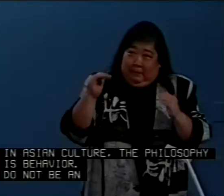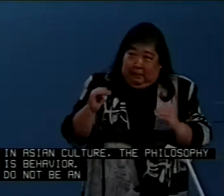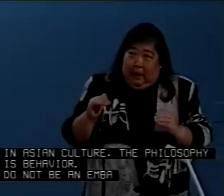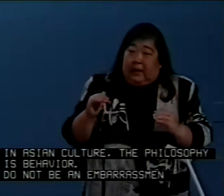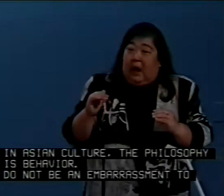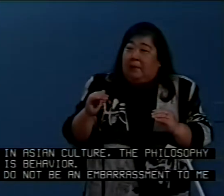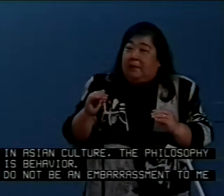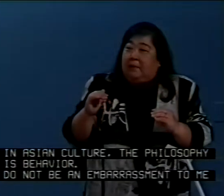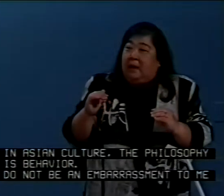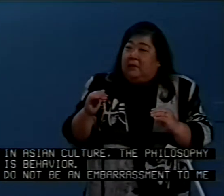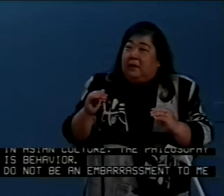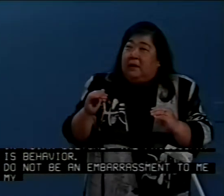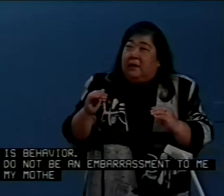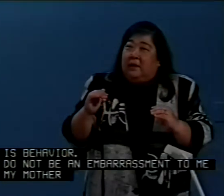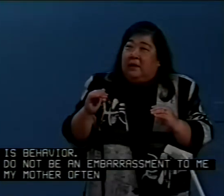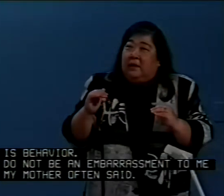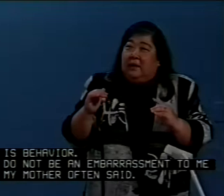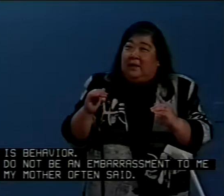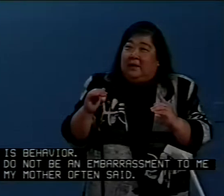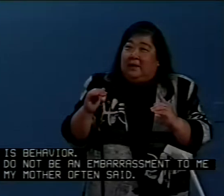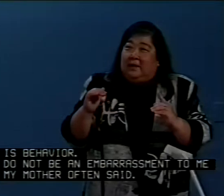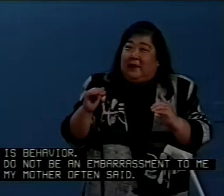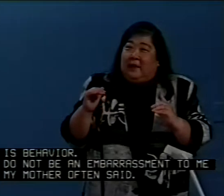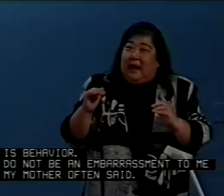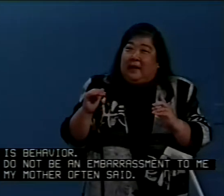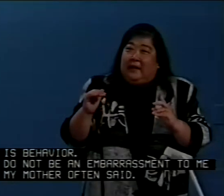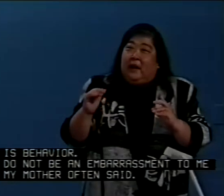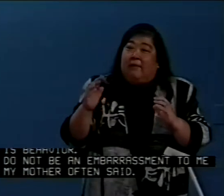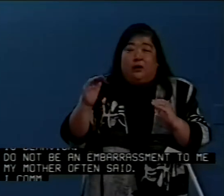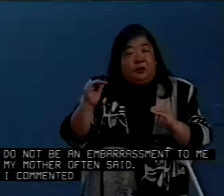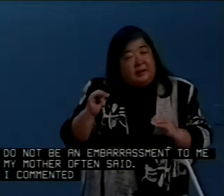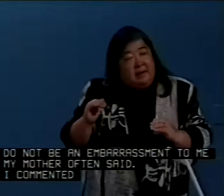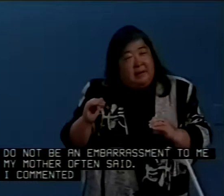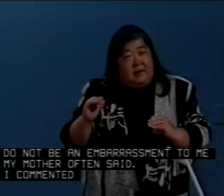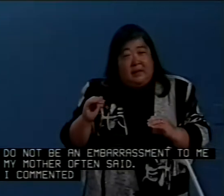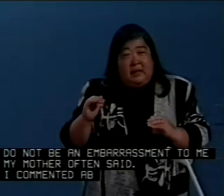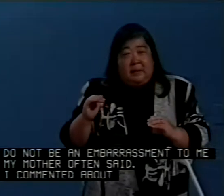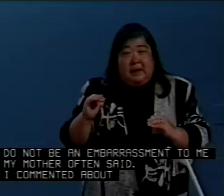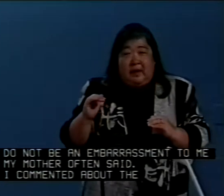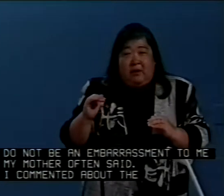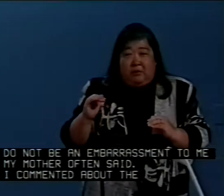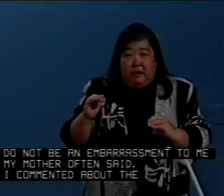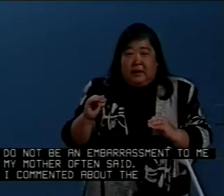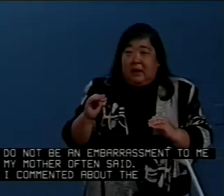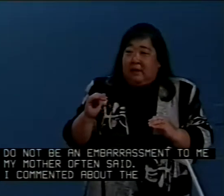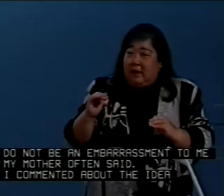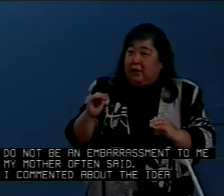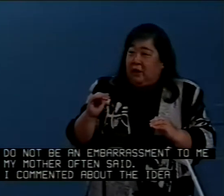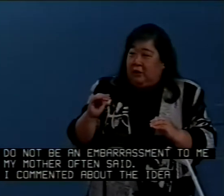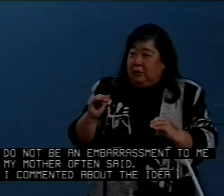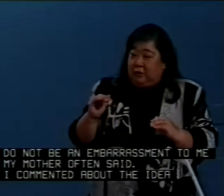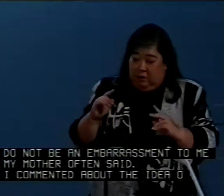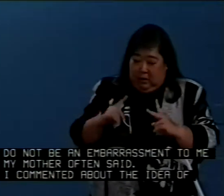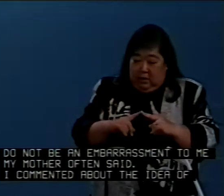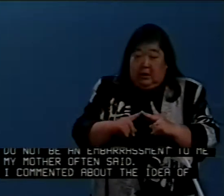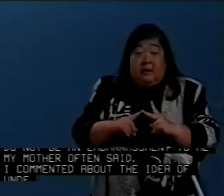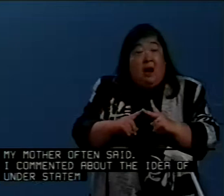I commented about the idea of understatement as being a characteristic of Asian culture,